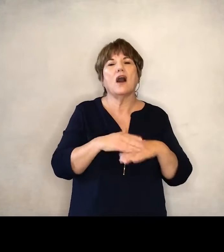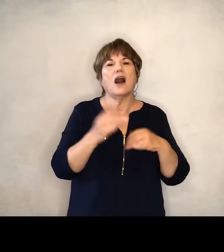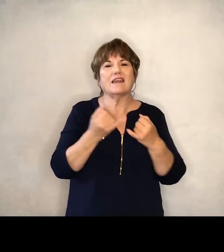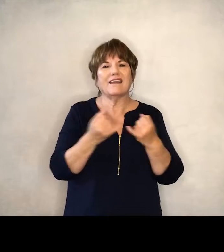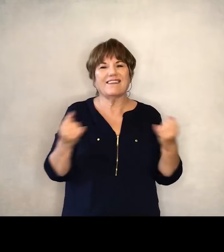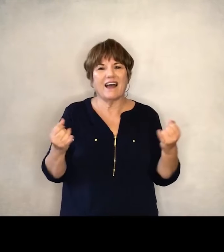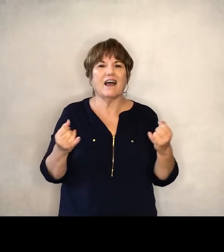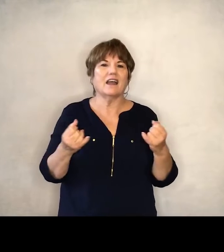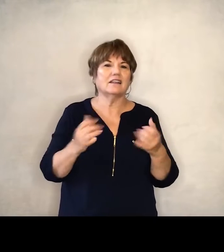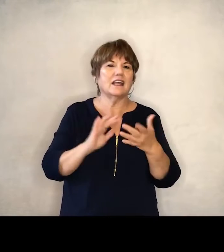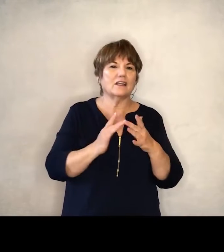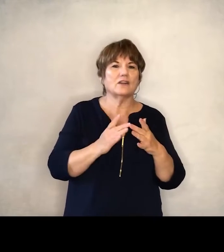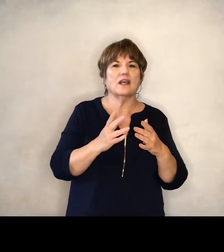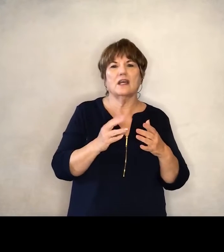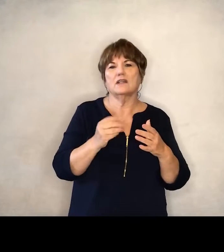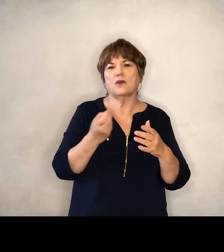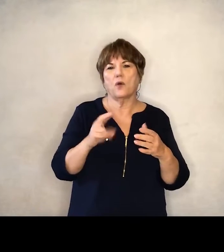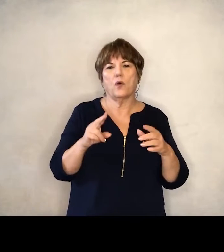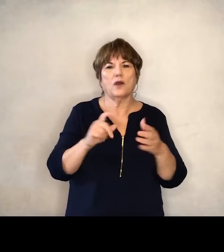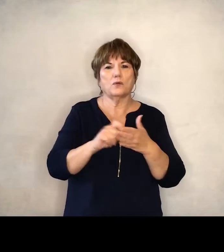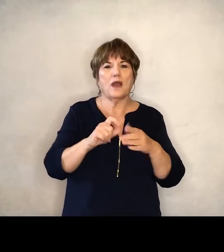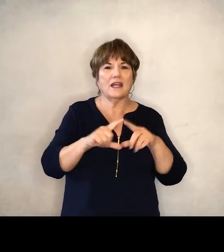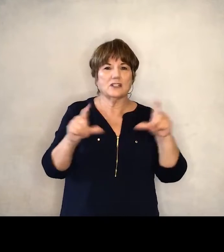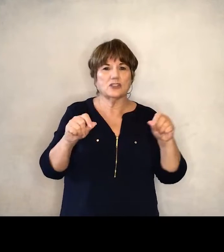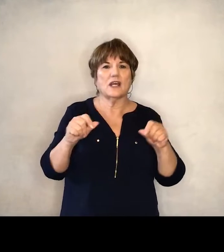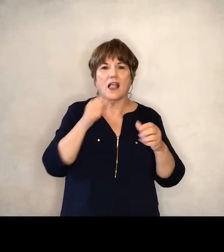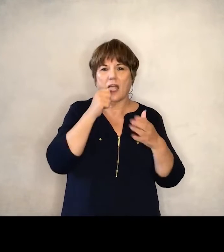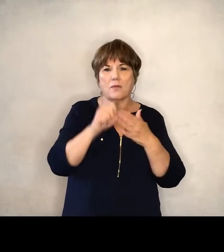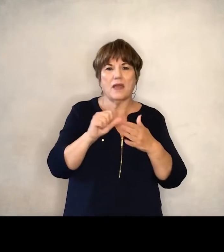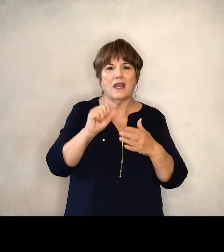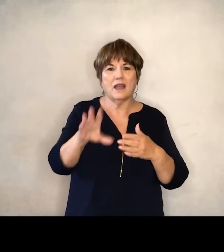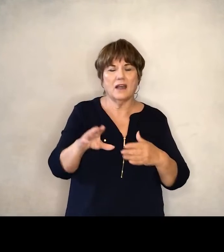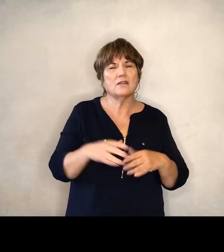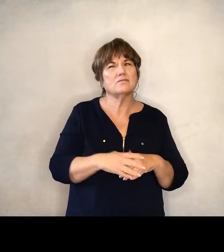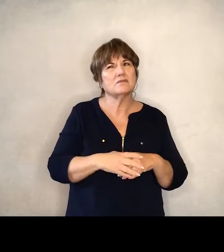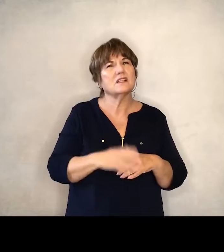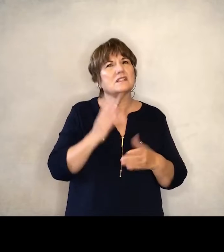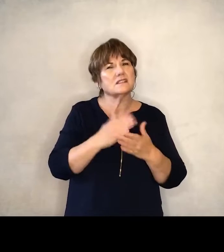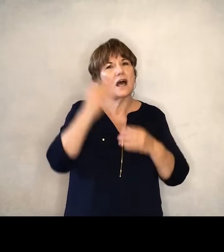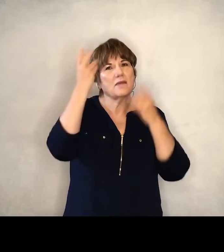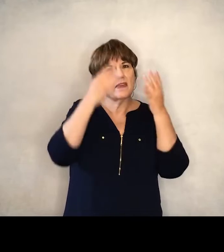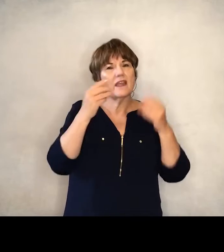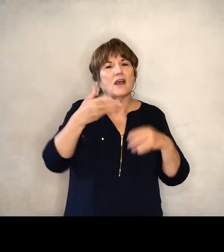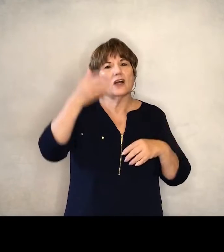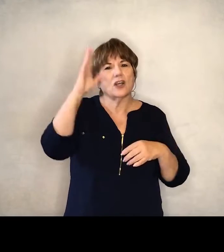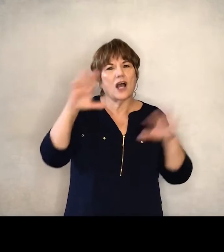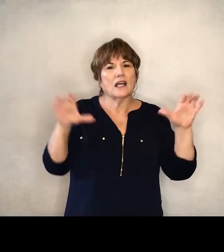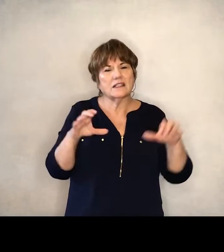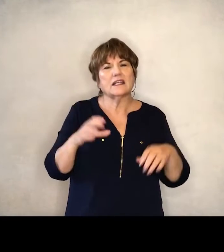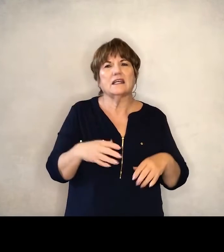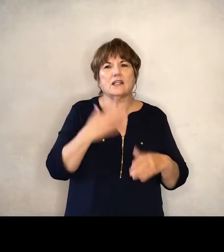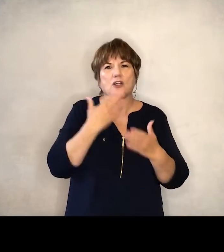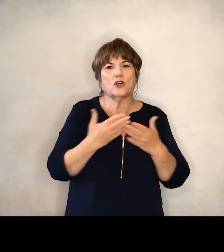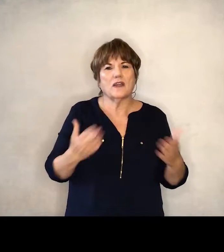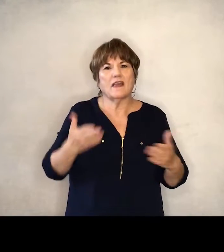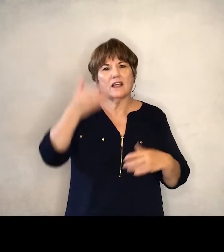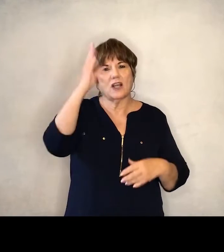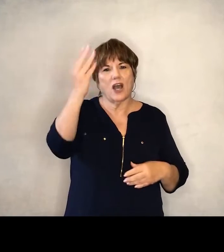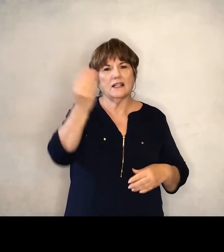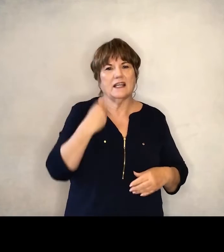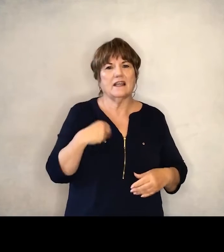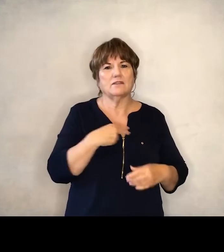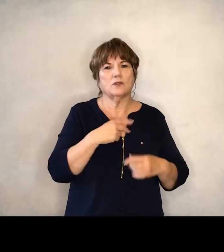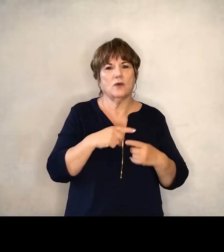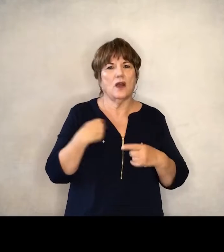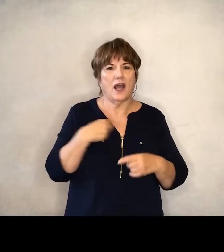Time for us to remember what God has done for us in our lives, the good things that he has given to us.